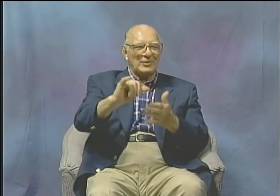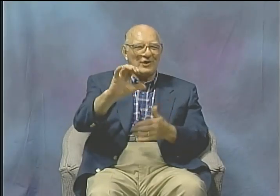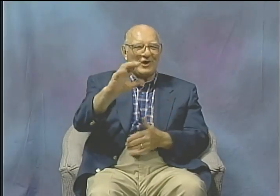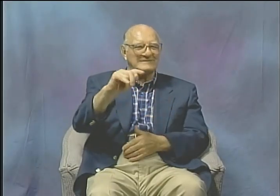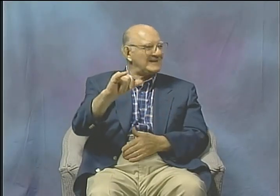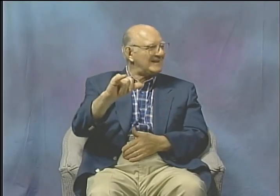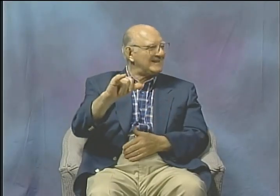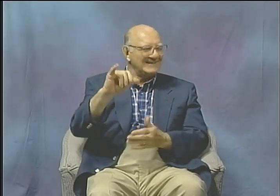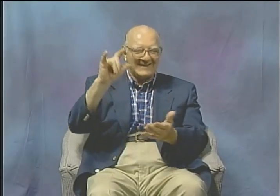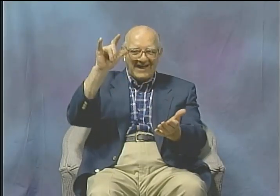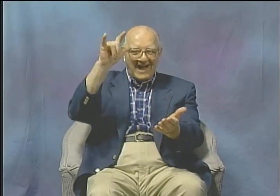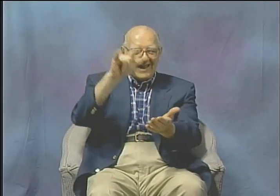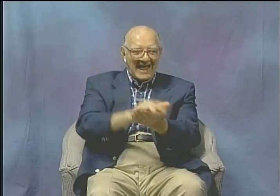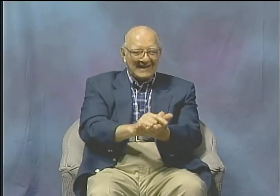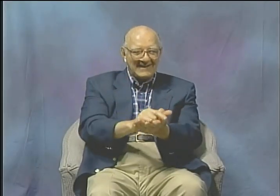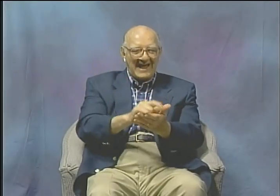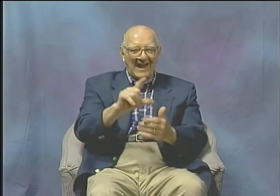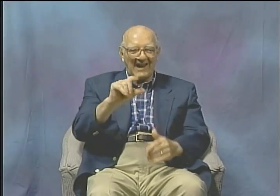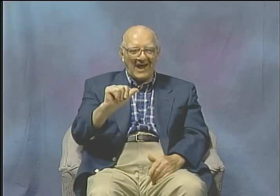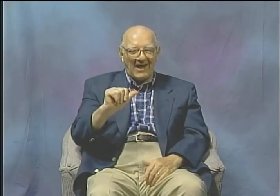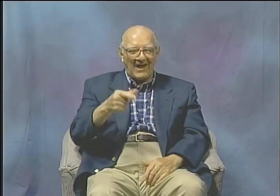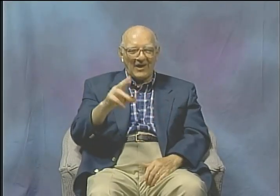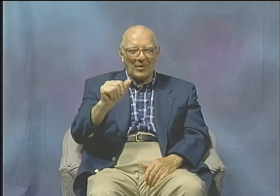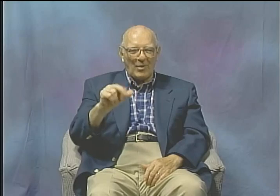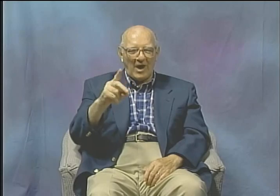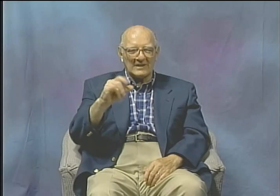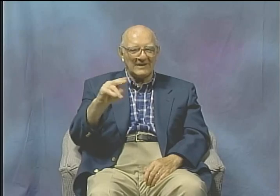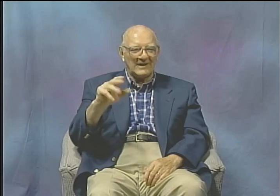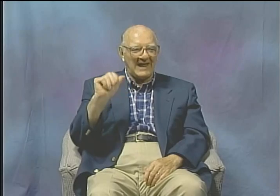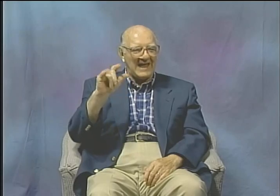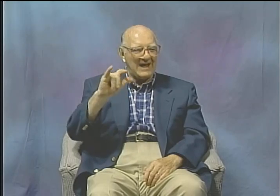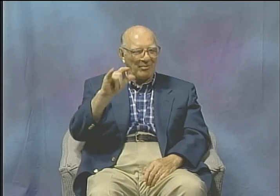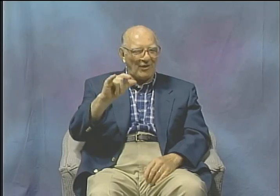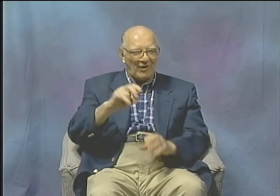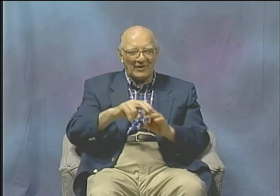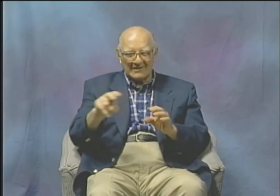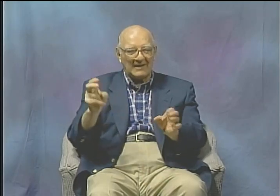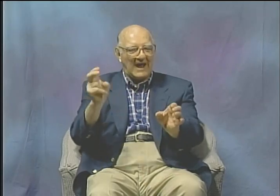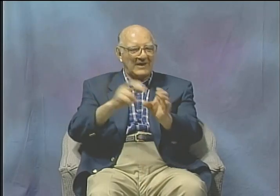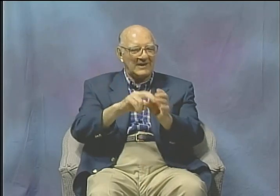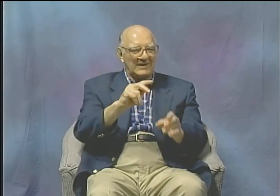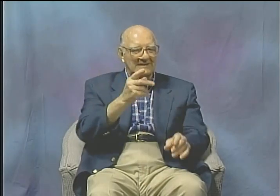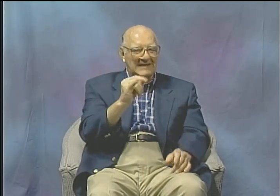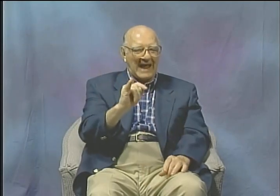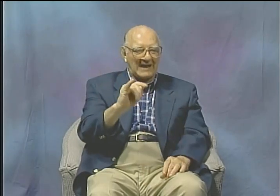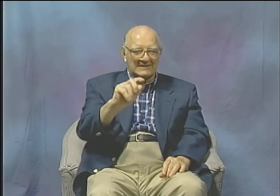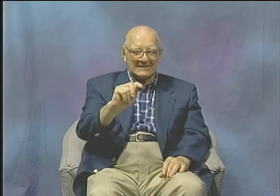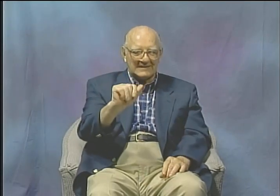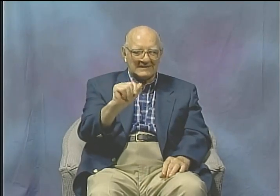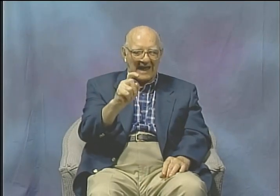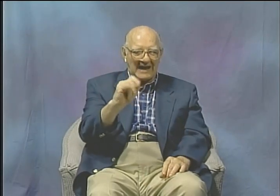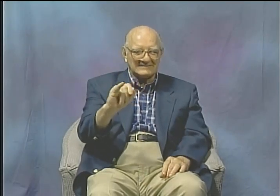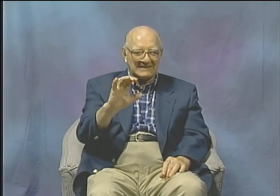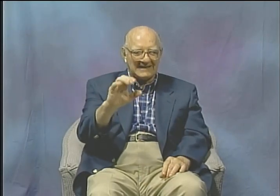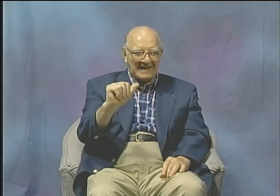York City. I landed at LaGuardia Airport and got in a taxi